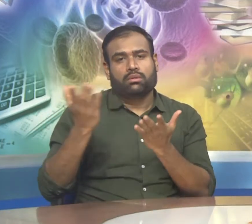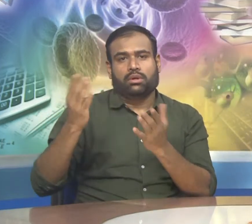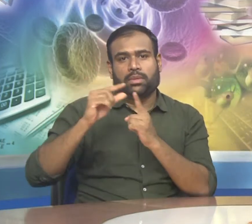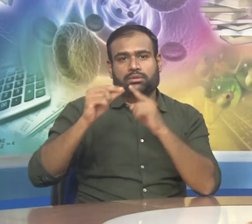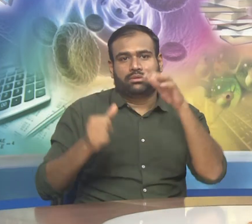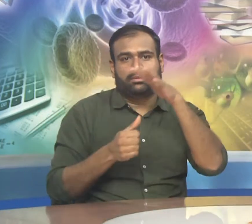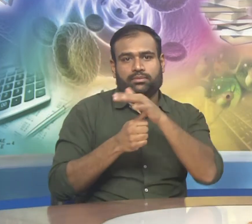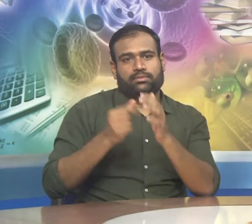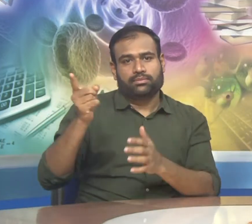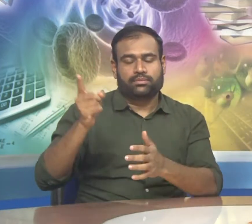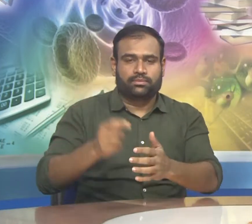President.